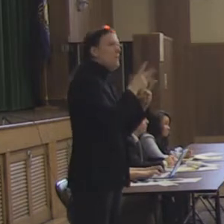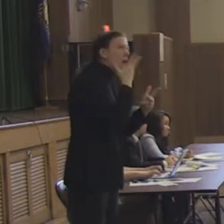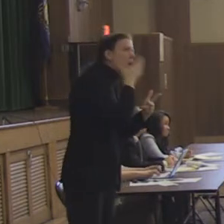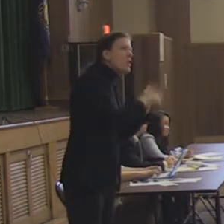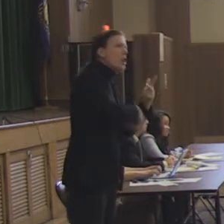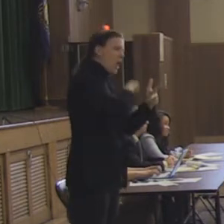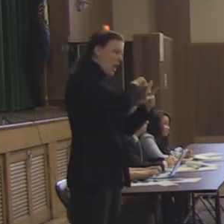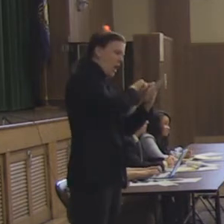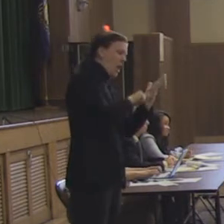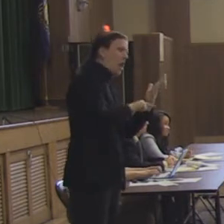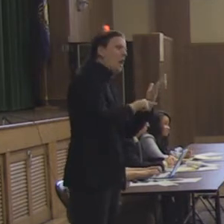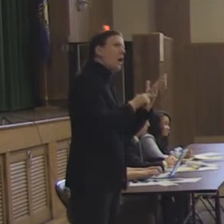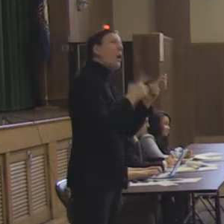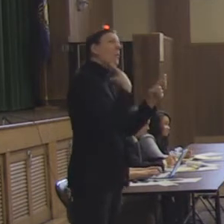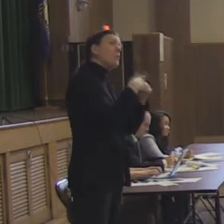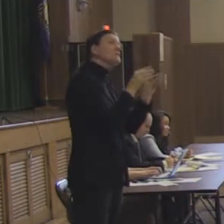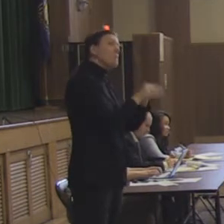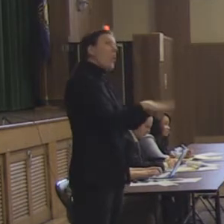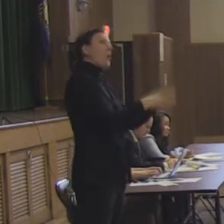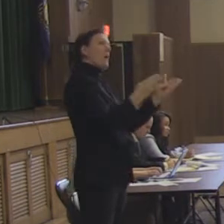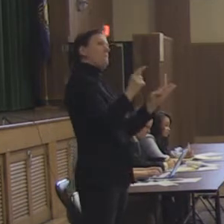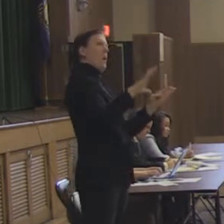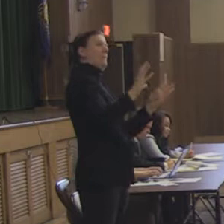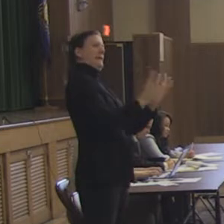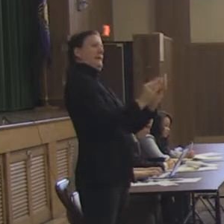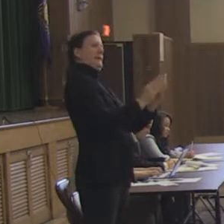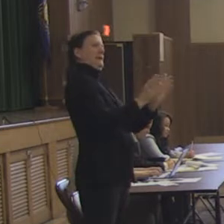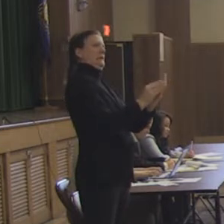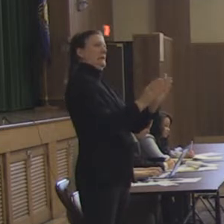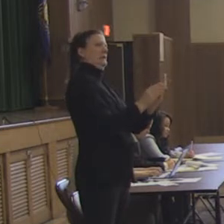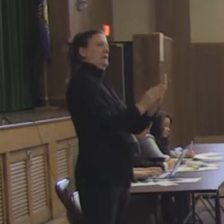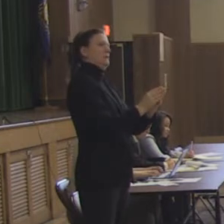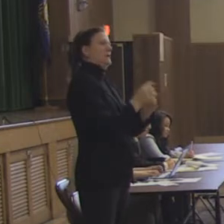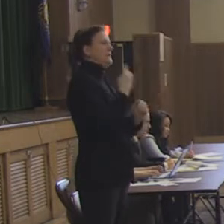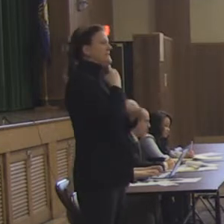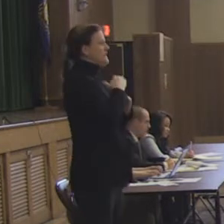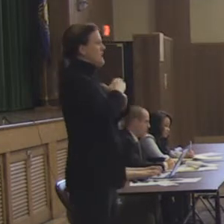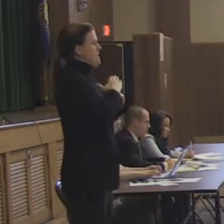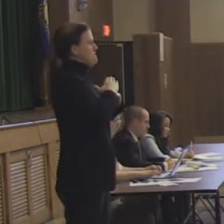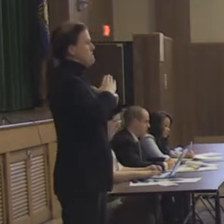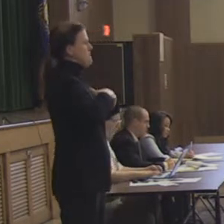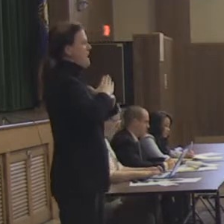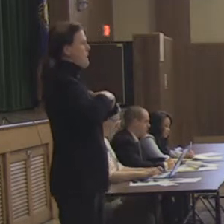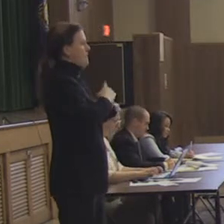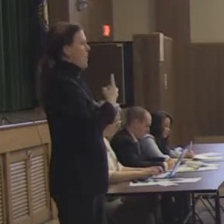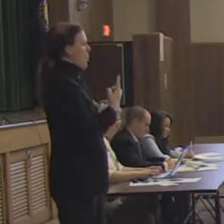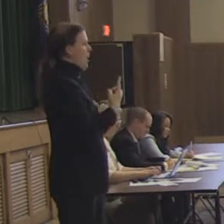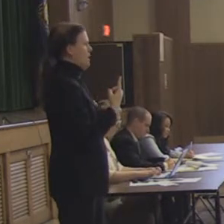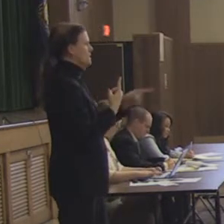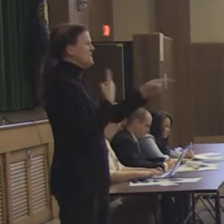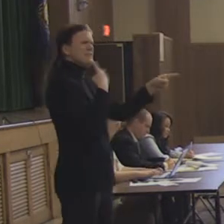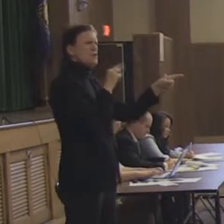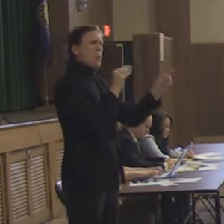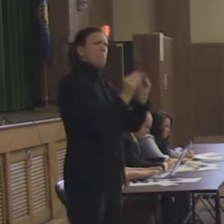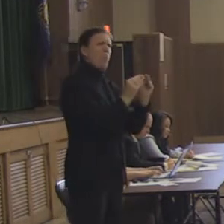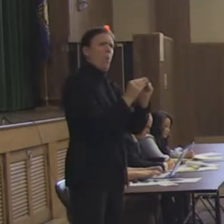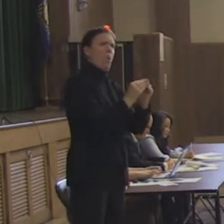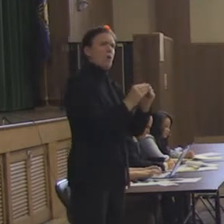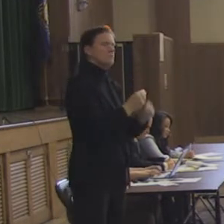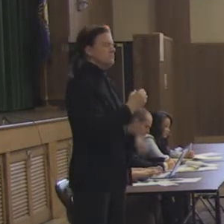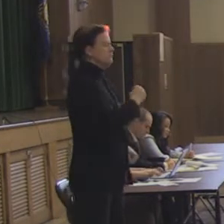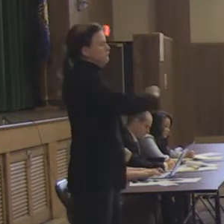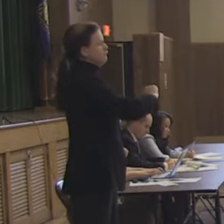to try to obtain more public hearings were shut down, because it says minimally there will be one hearing, not the most you can have is one, and that